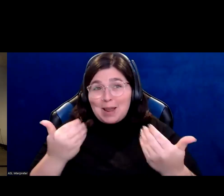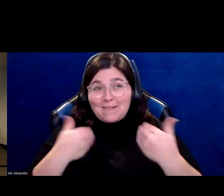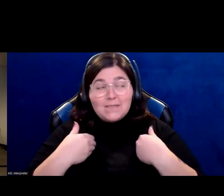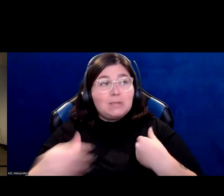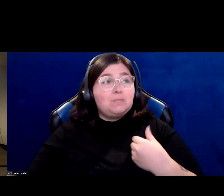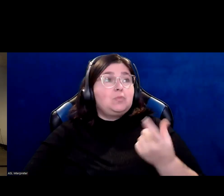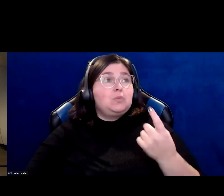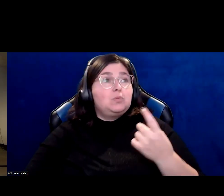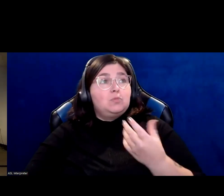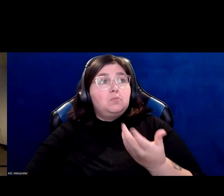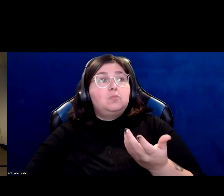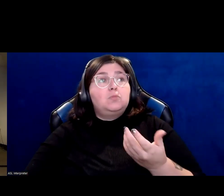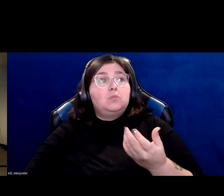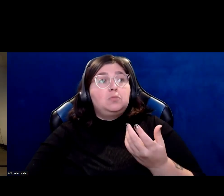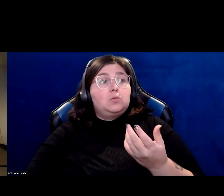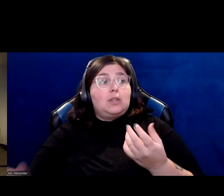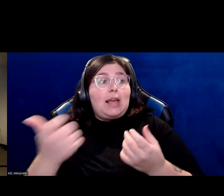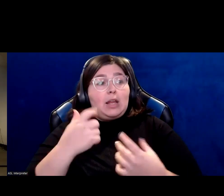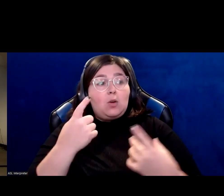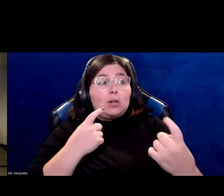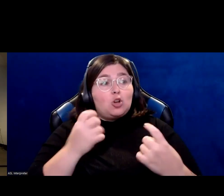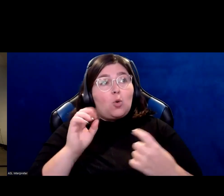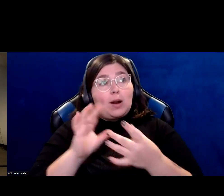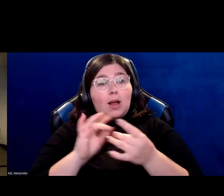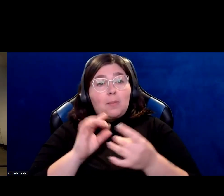Questions or comments for Will?